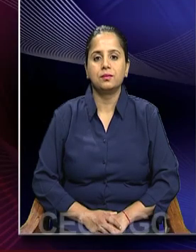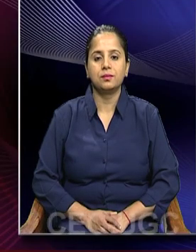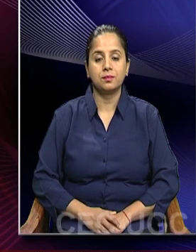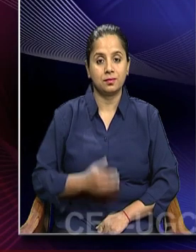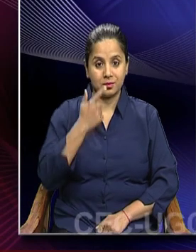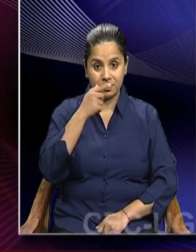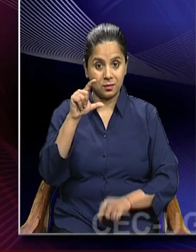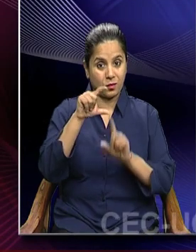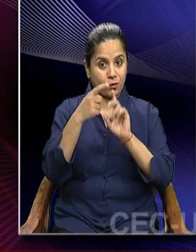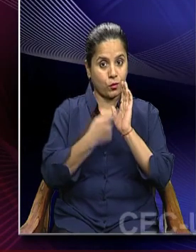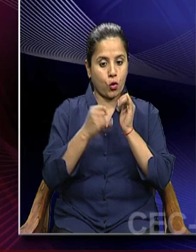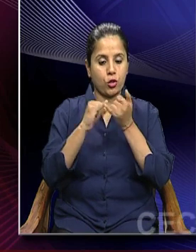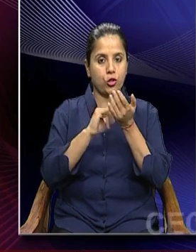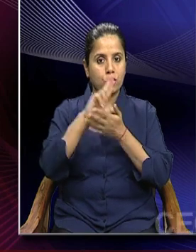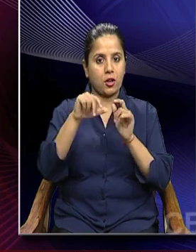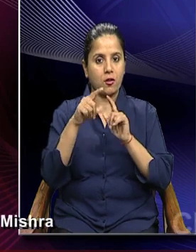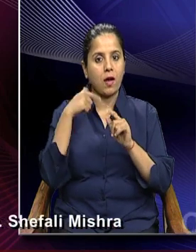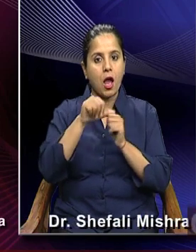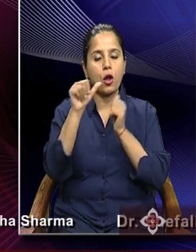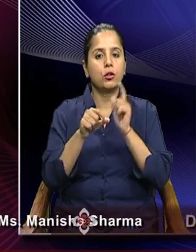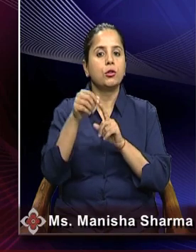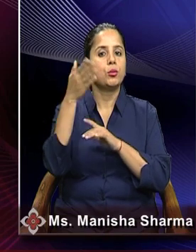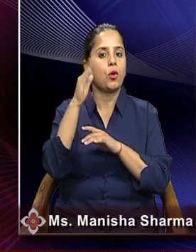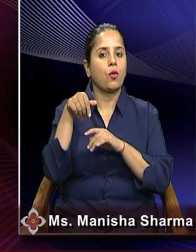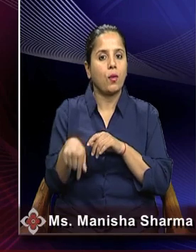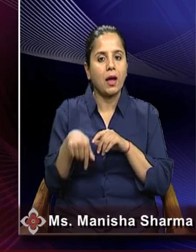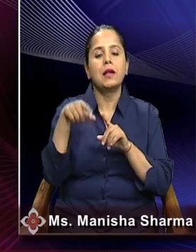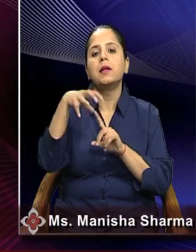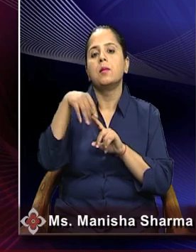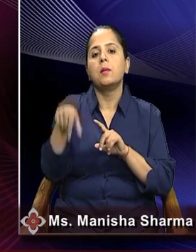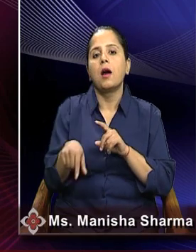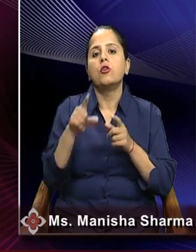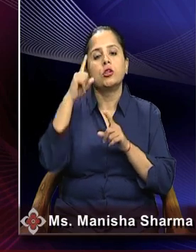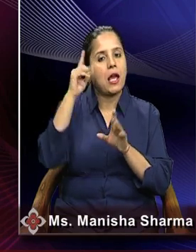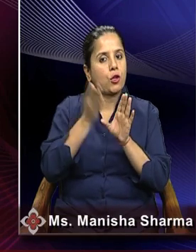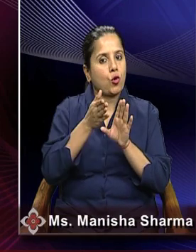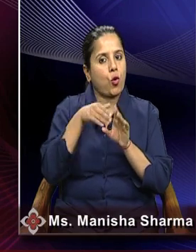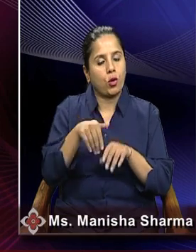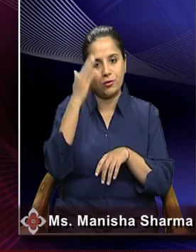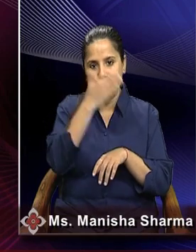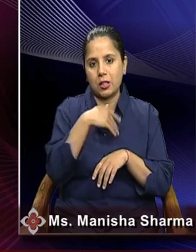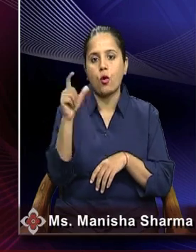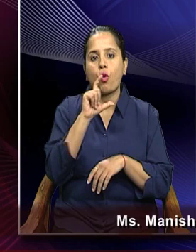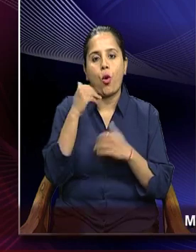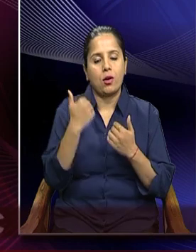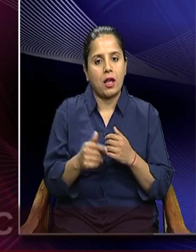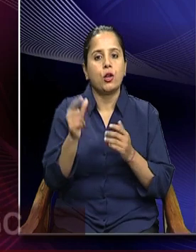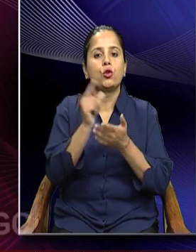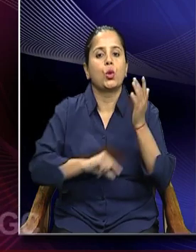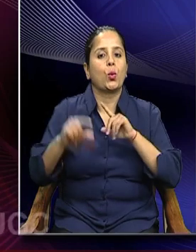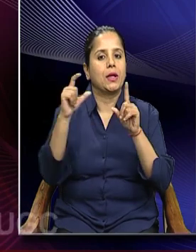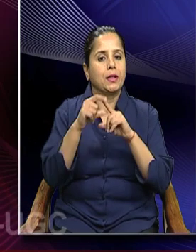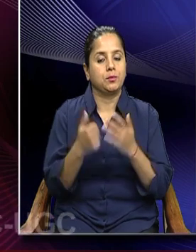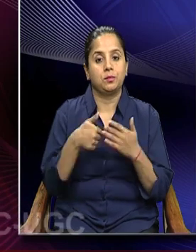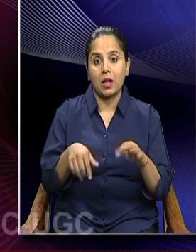I am Dr. Shefali Mishra, Associate Professor, Department of Psychology, Jesus and Mary College, University of Delhi. In this special